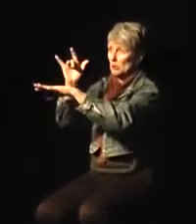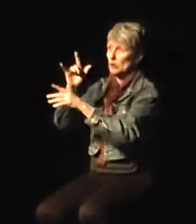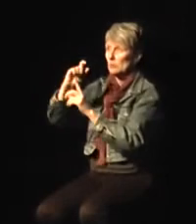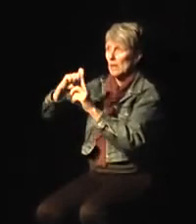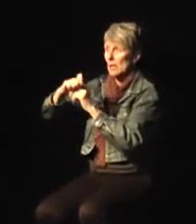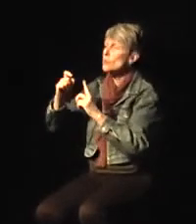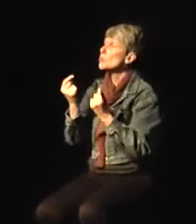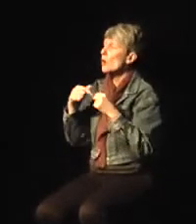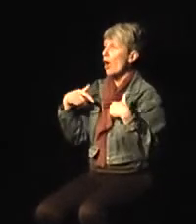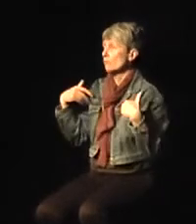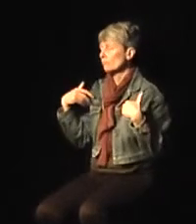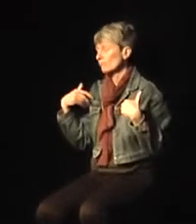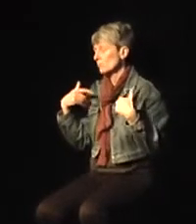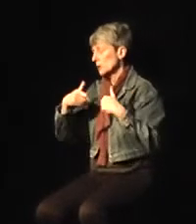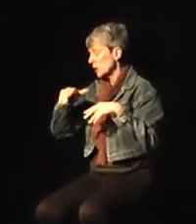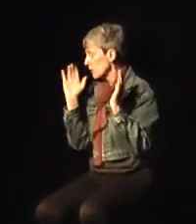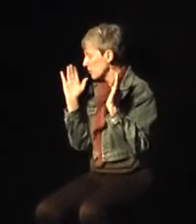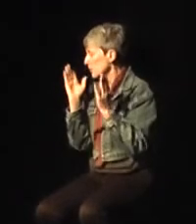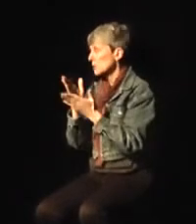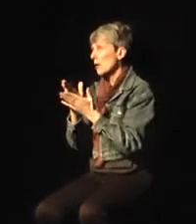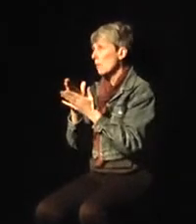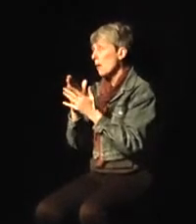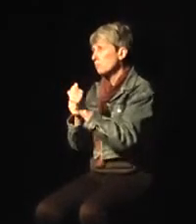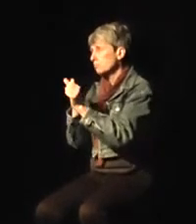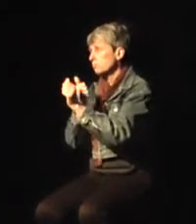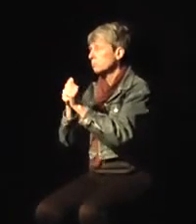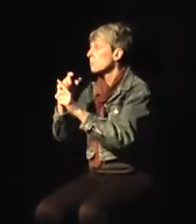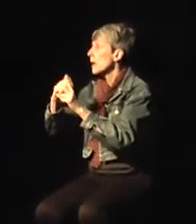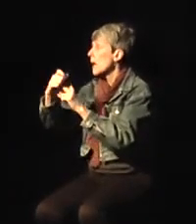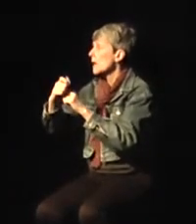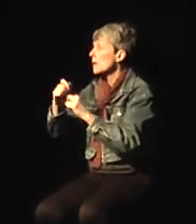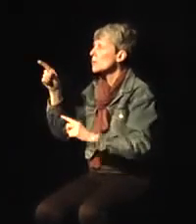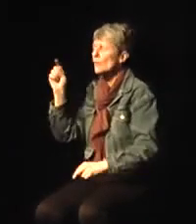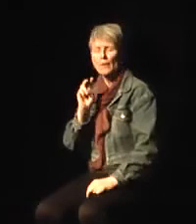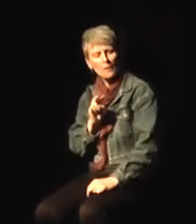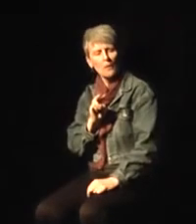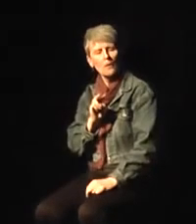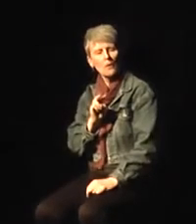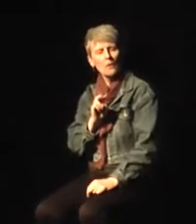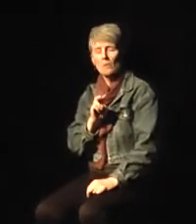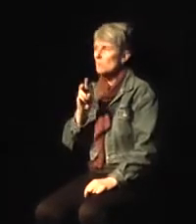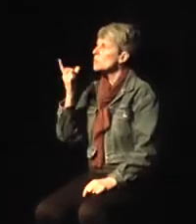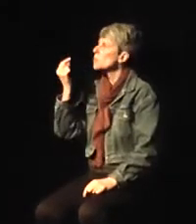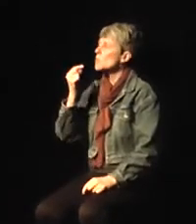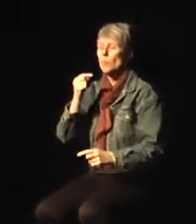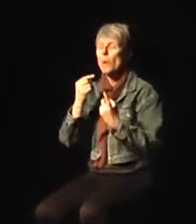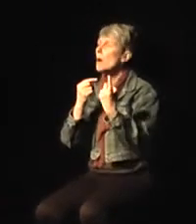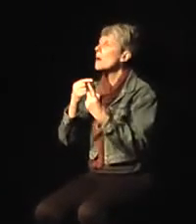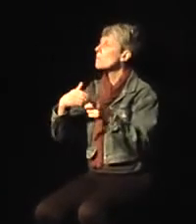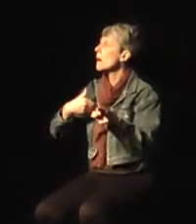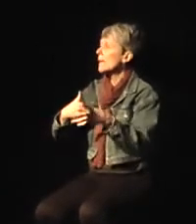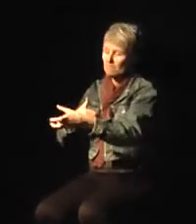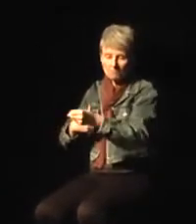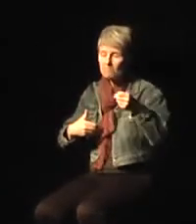After a while, the monkeys gave up and stopped going after the banana. Observing this, the researchers removed one of the sprayed monkeys and replaced